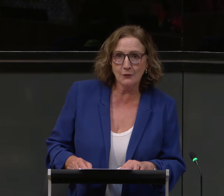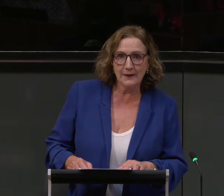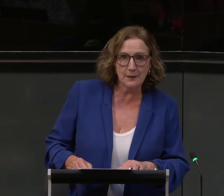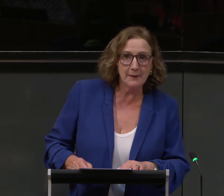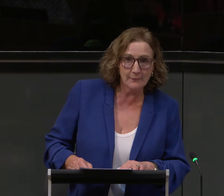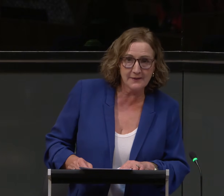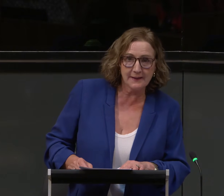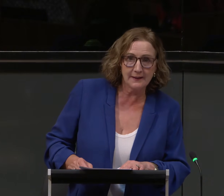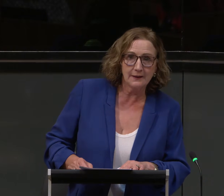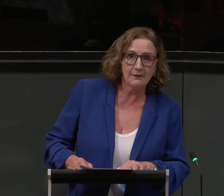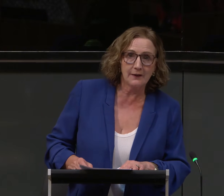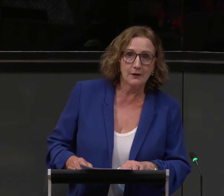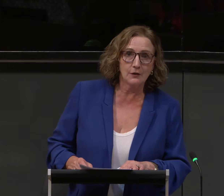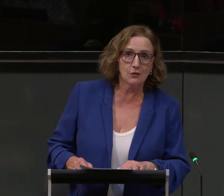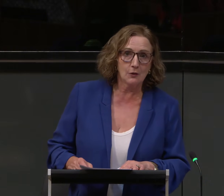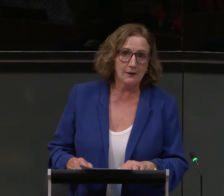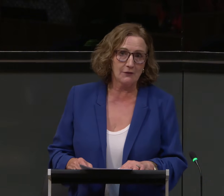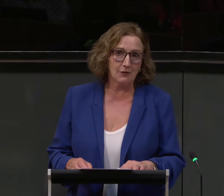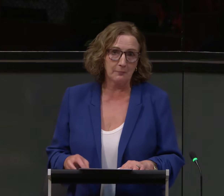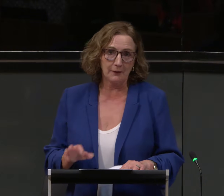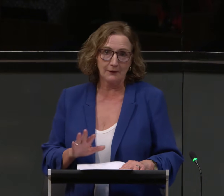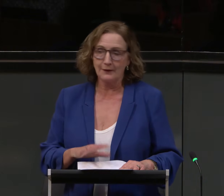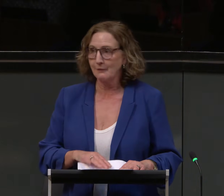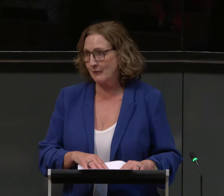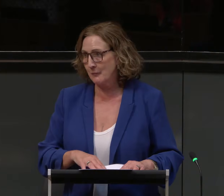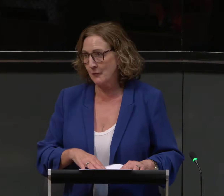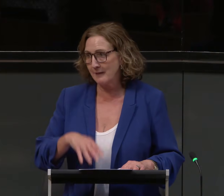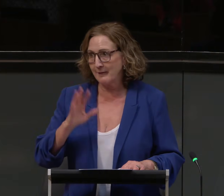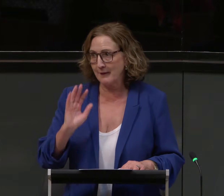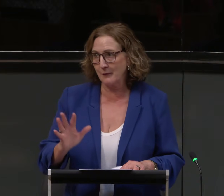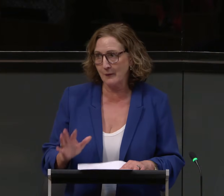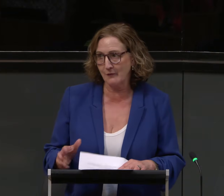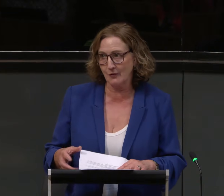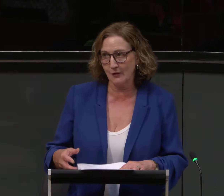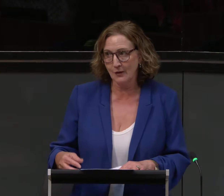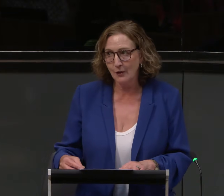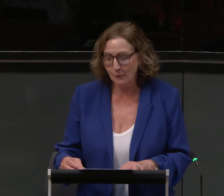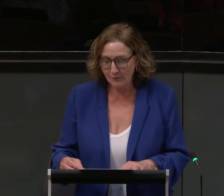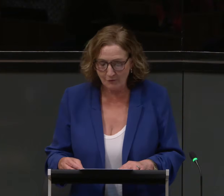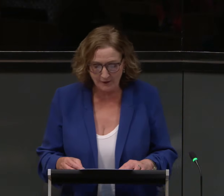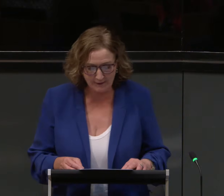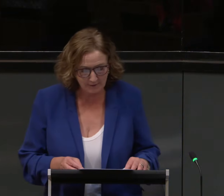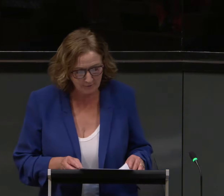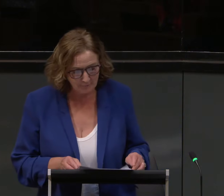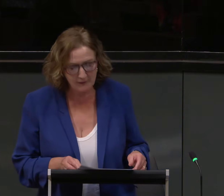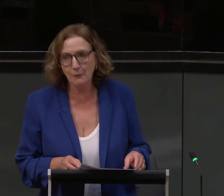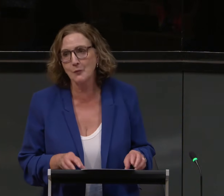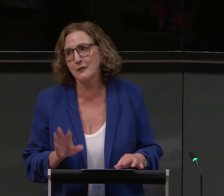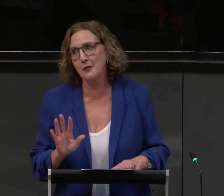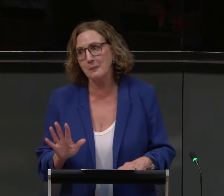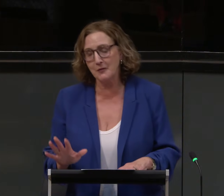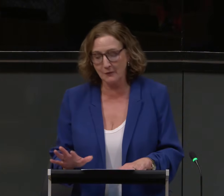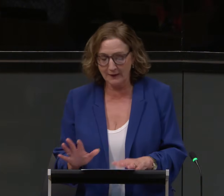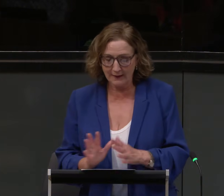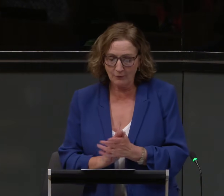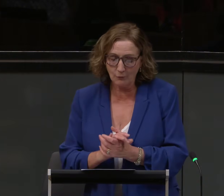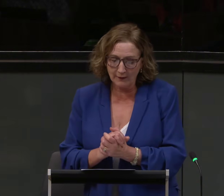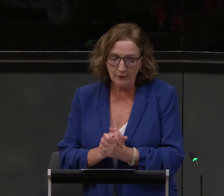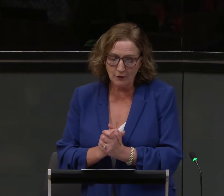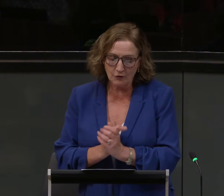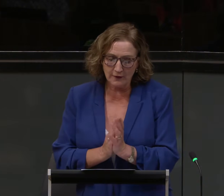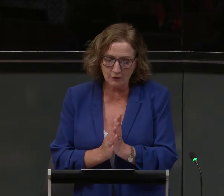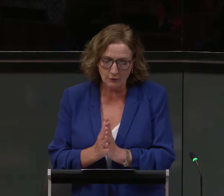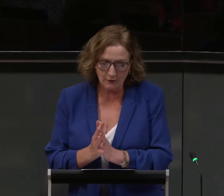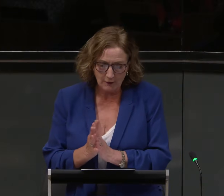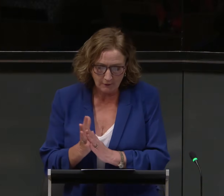I do feel it merited the urgent question, but for some reason that question was denied. But it won't stop me doing it